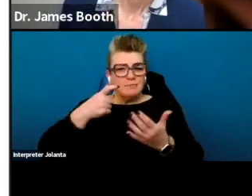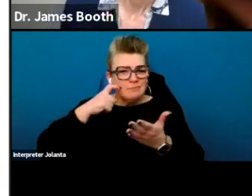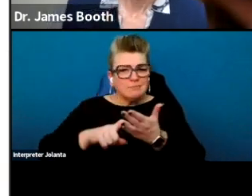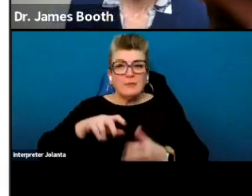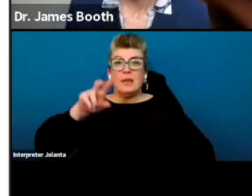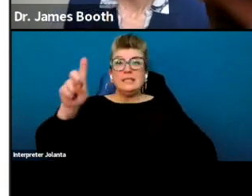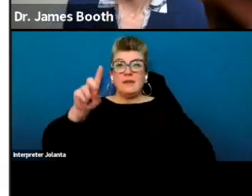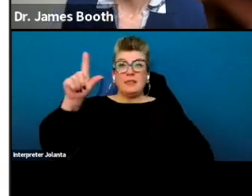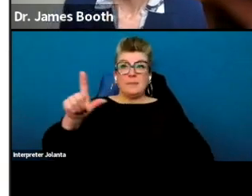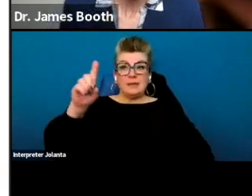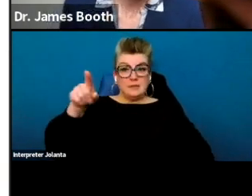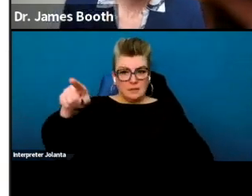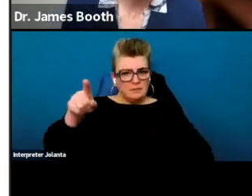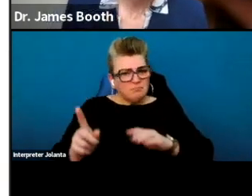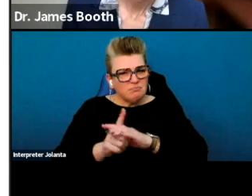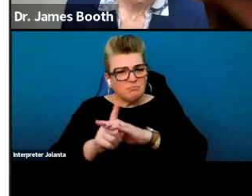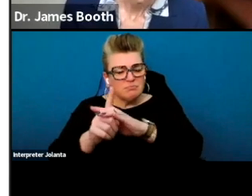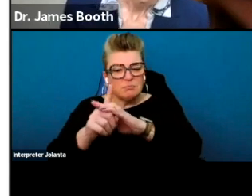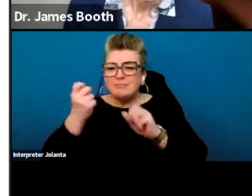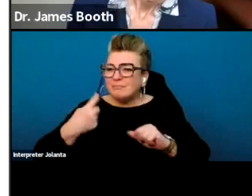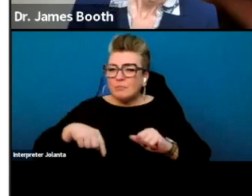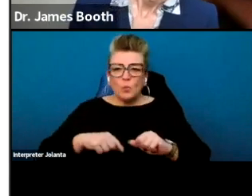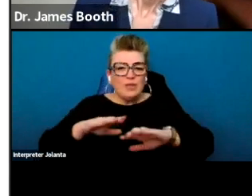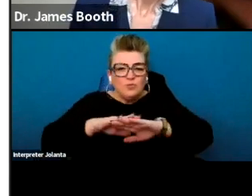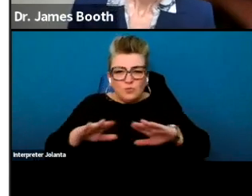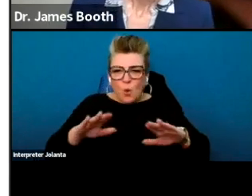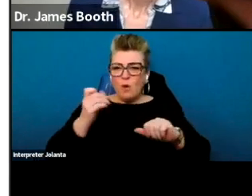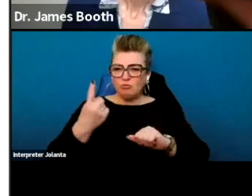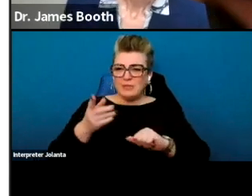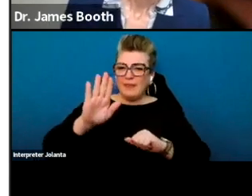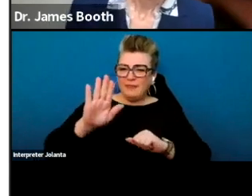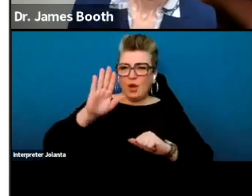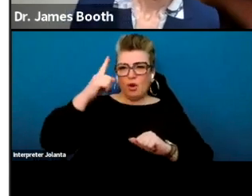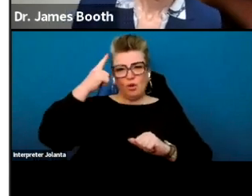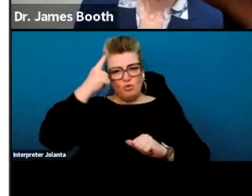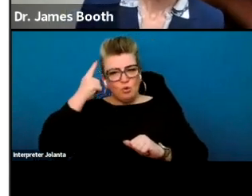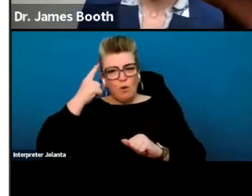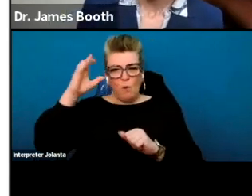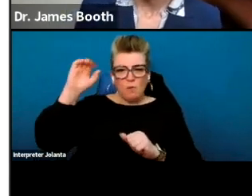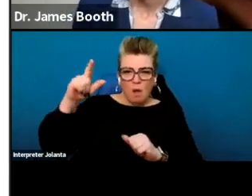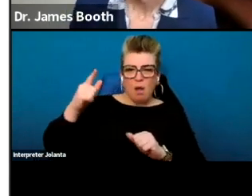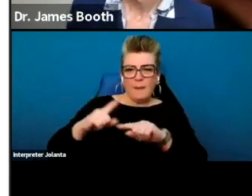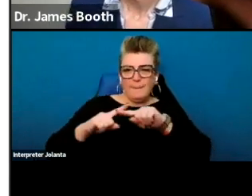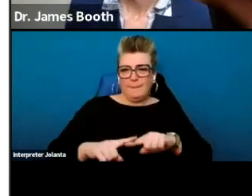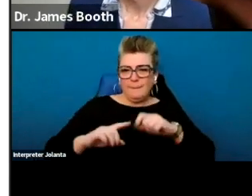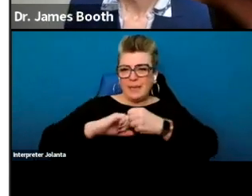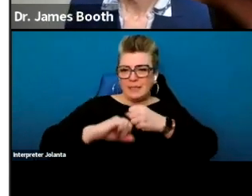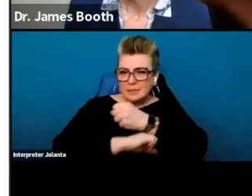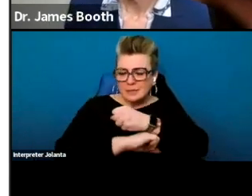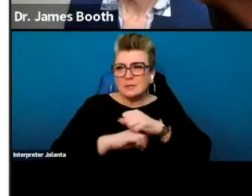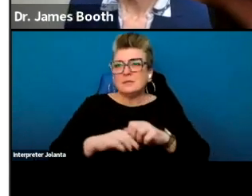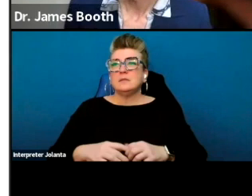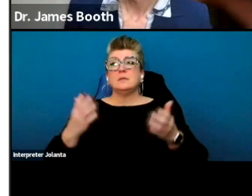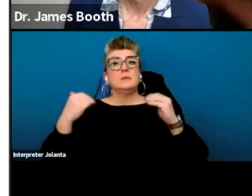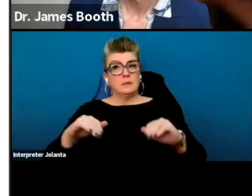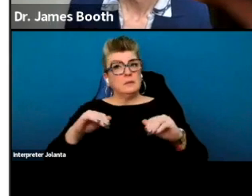of their neurocognitive basis. The interactive specialization model is useful for studying